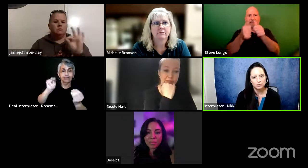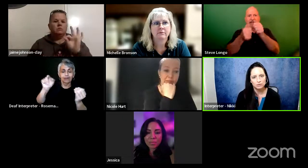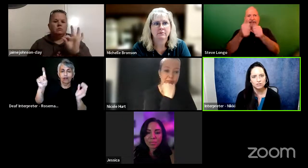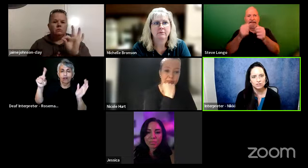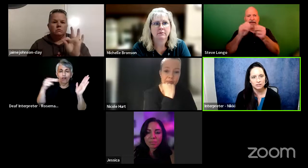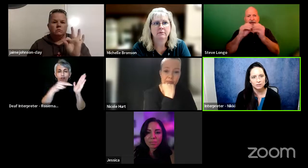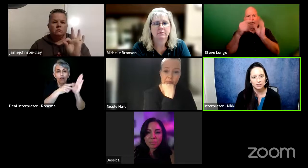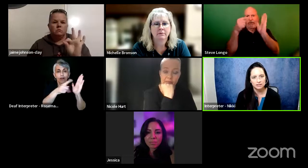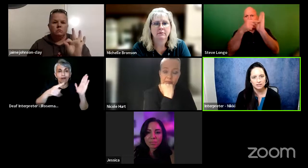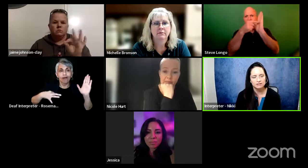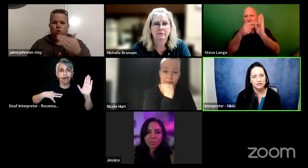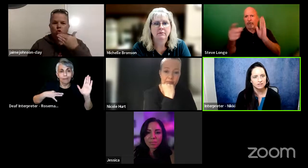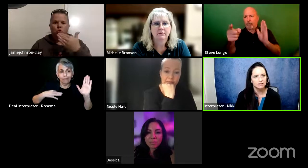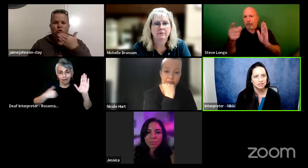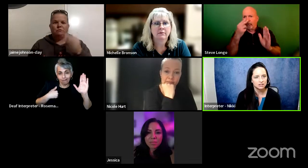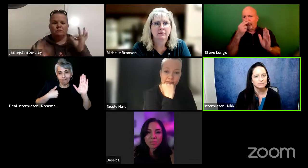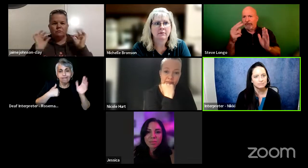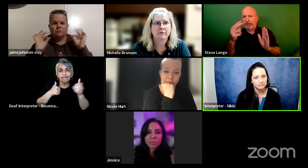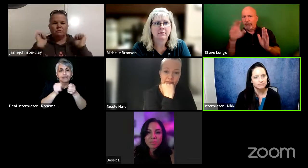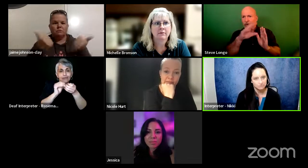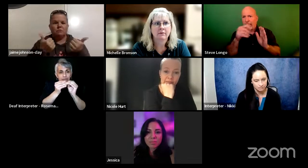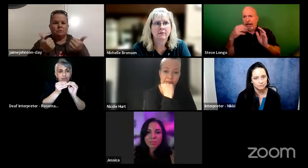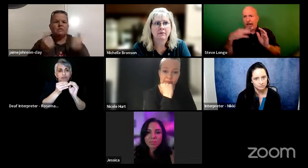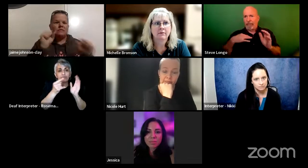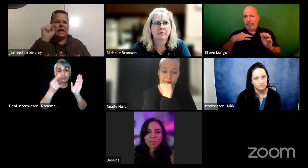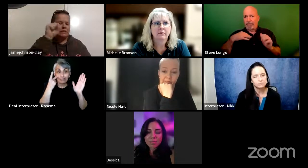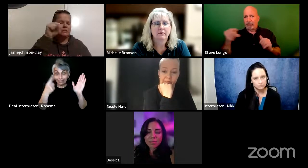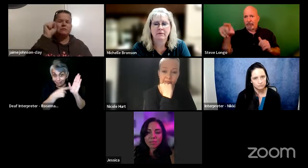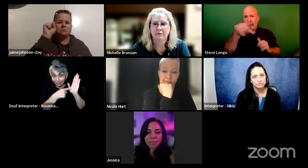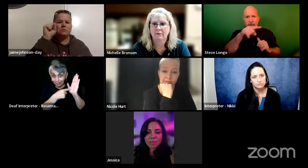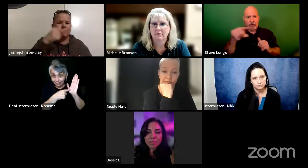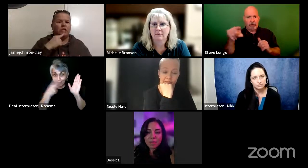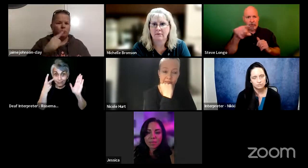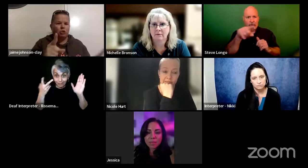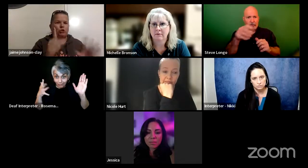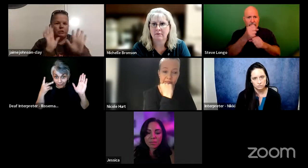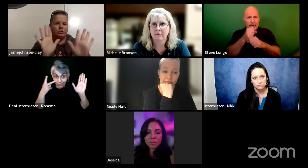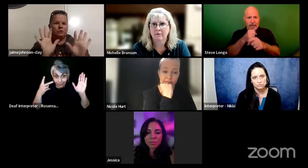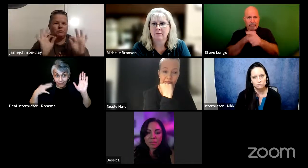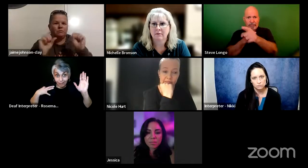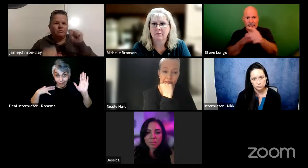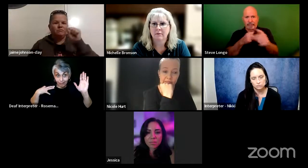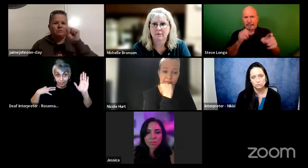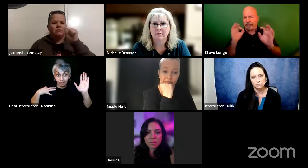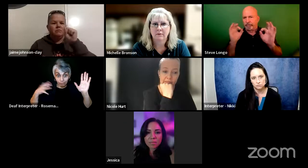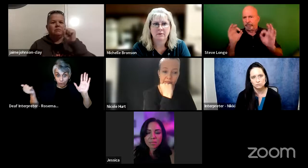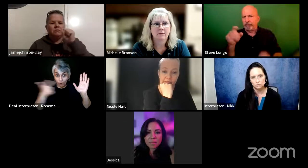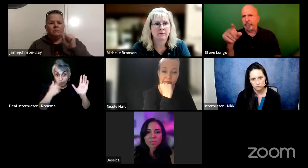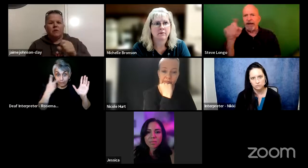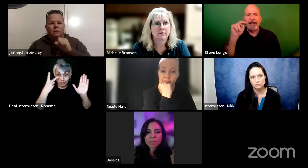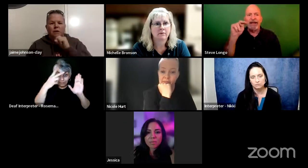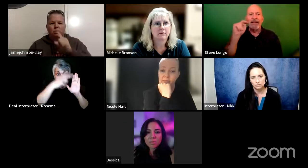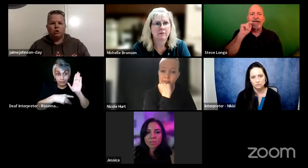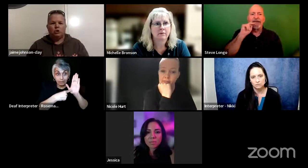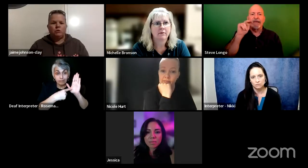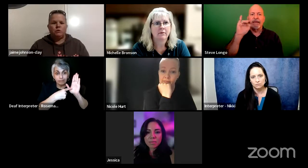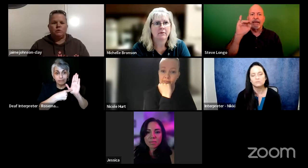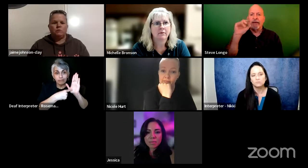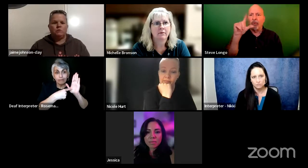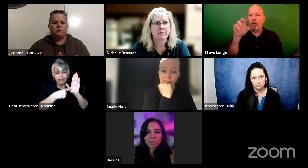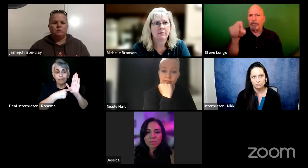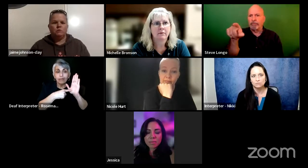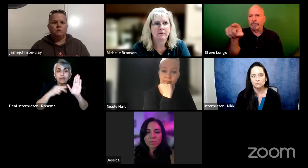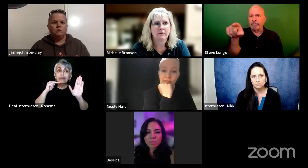group so that she can be in the text conversation. Yes, if you saw her application, you can see her number on